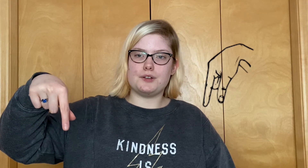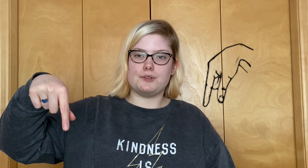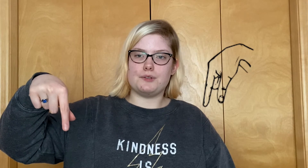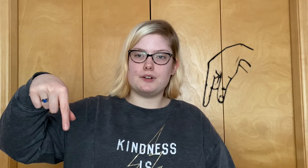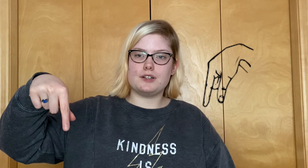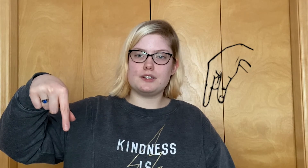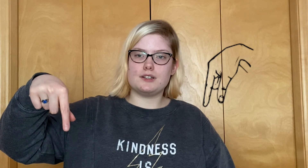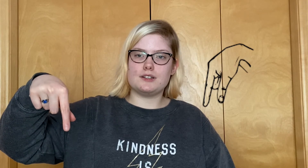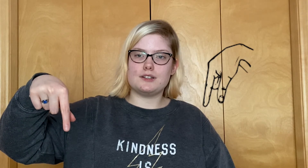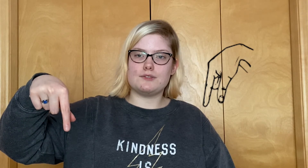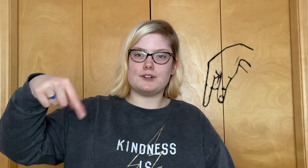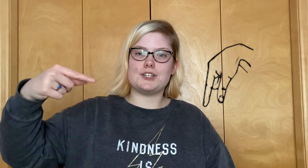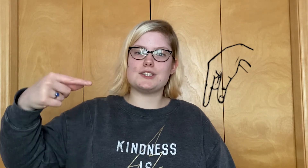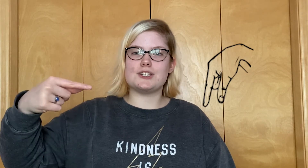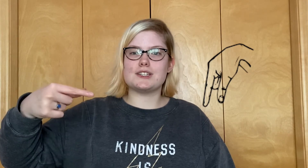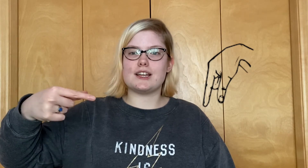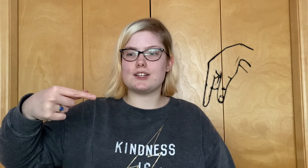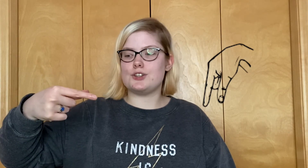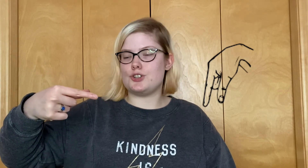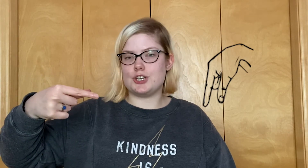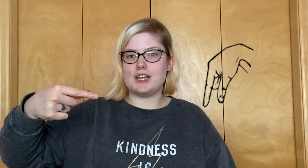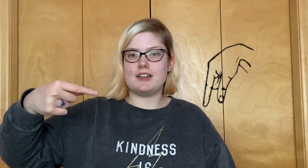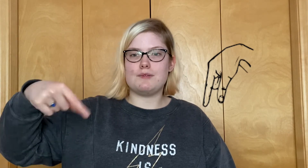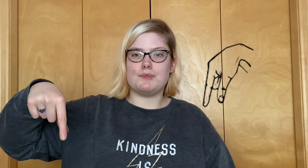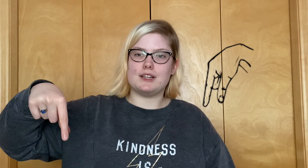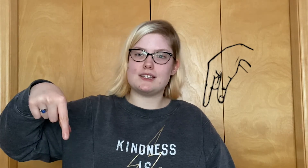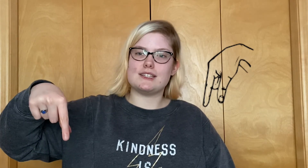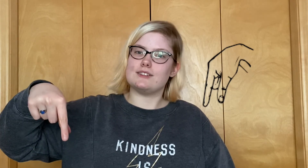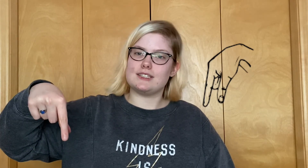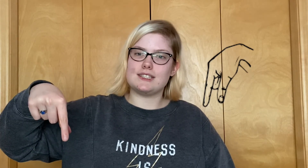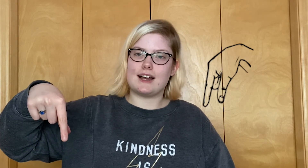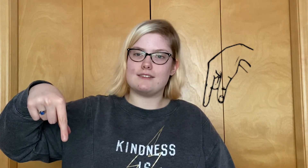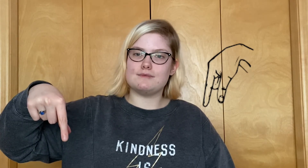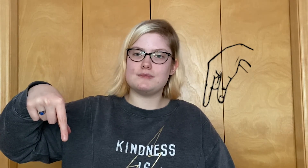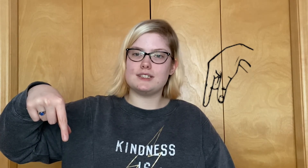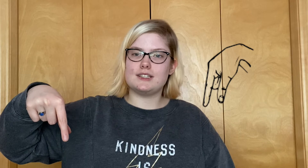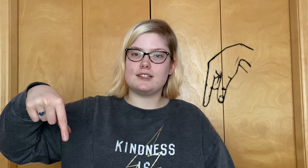Q, which is just like G, but it's tilted down.